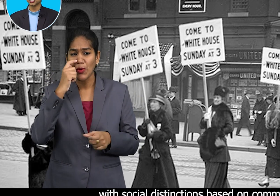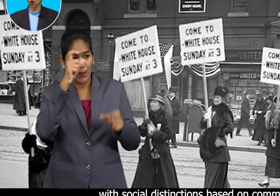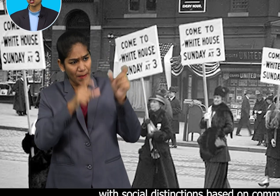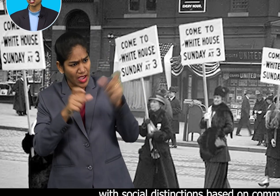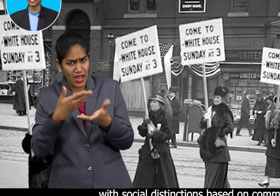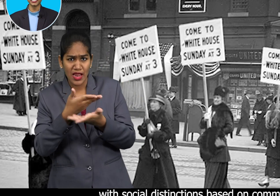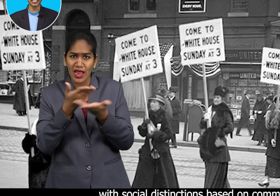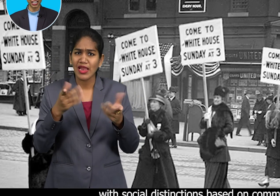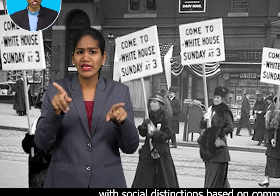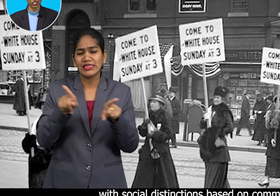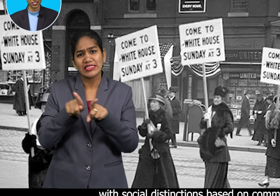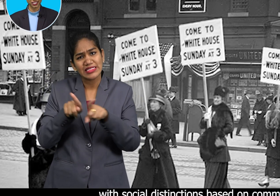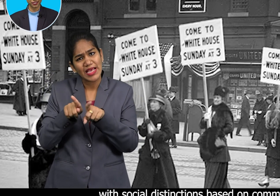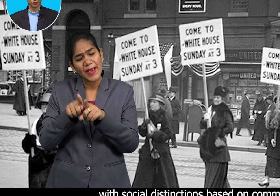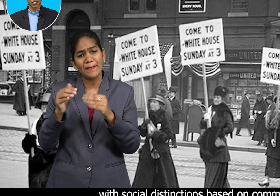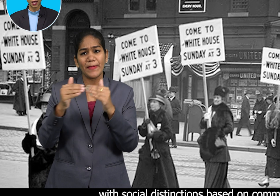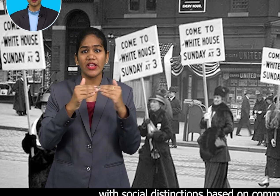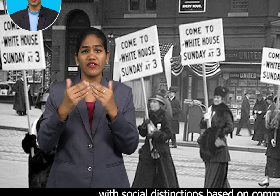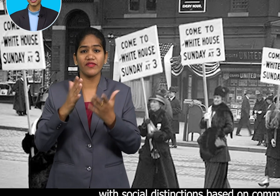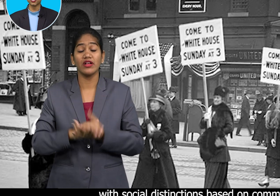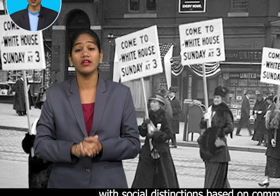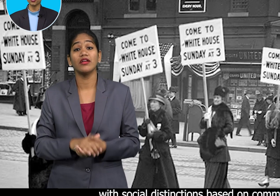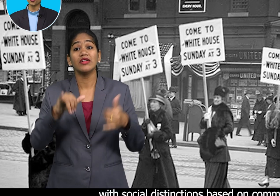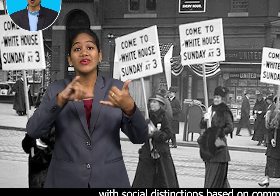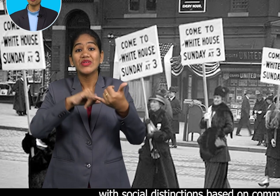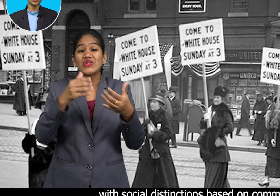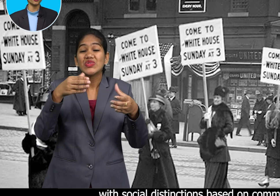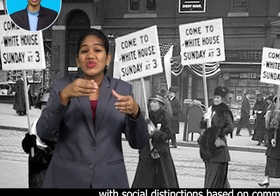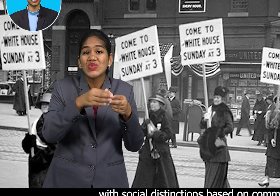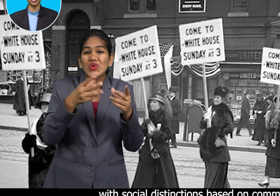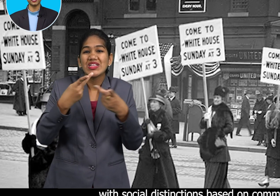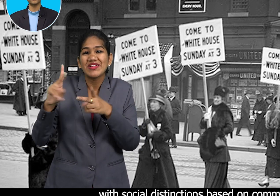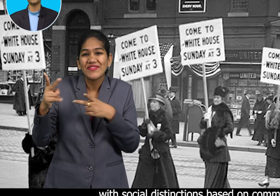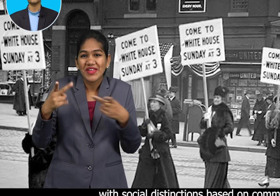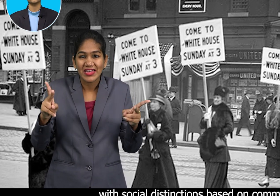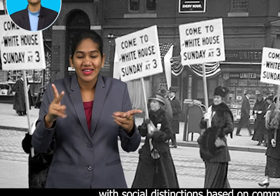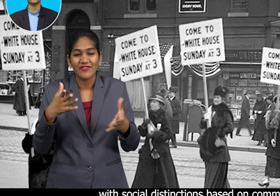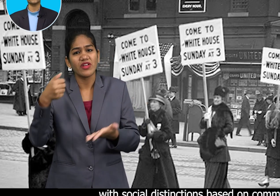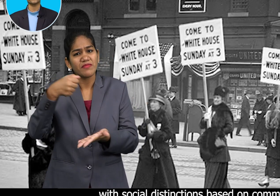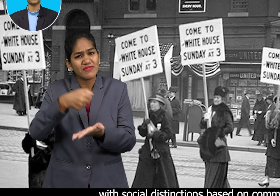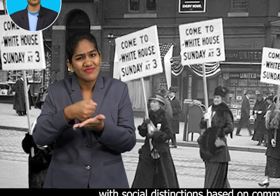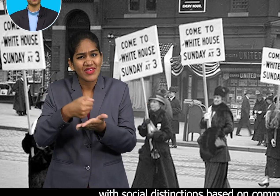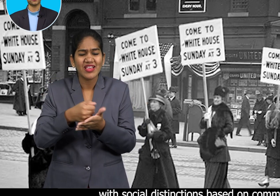with social distinctions based on common utility.